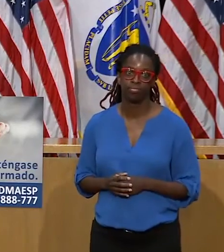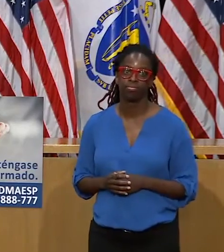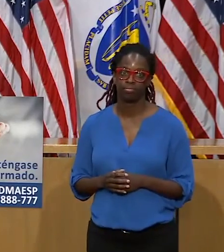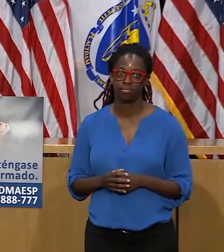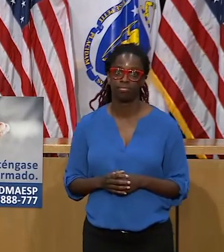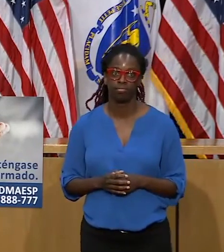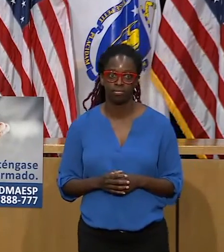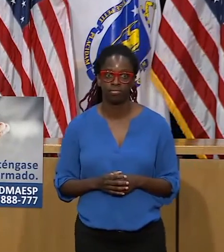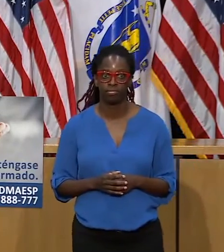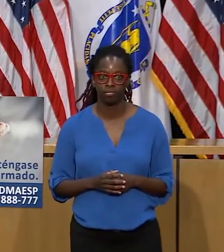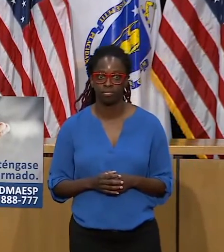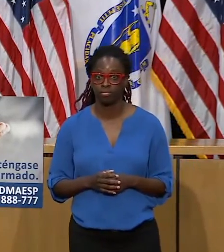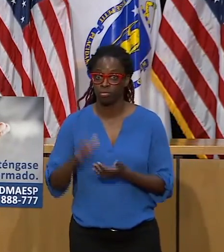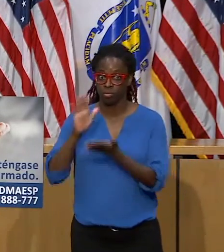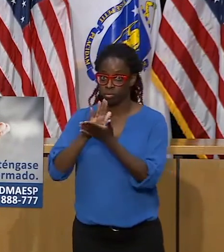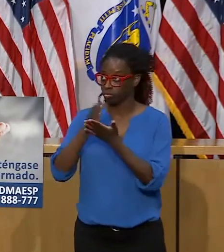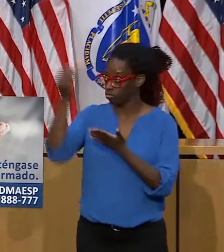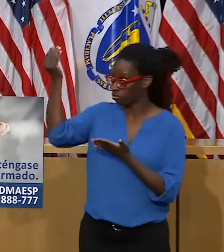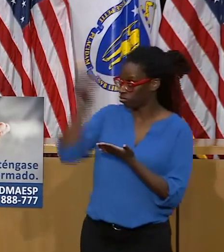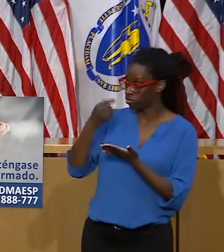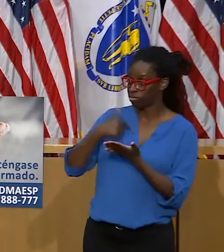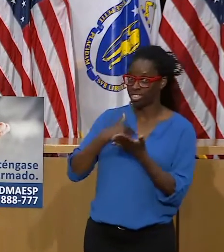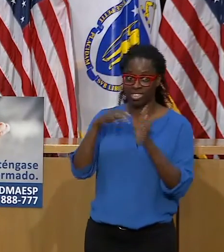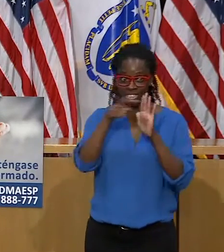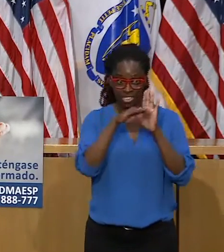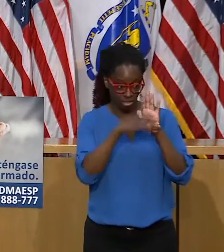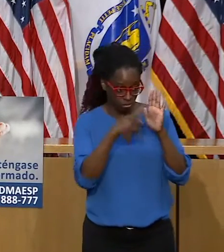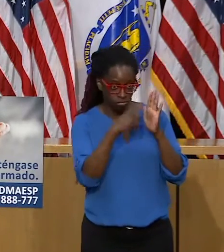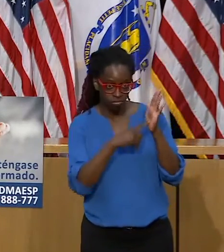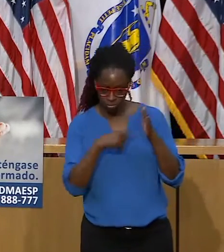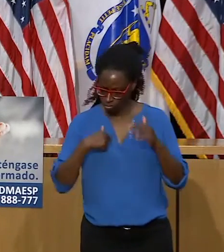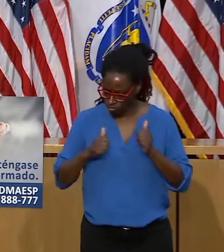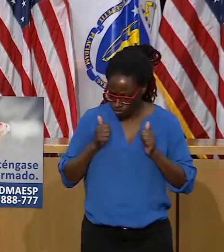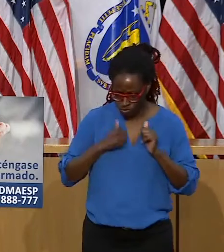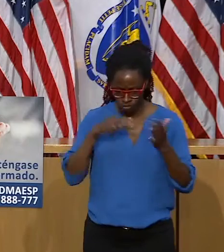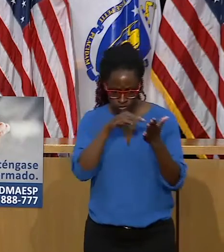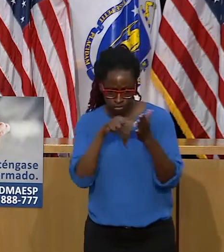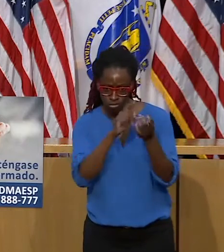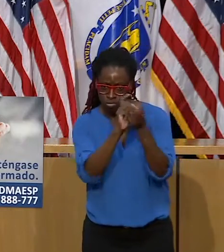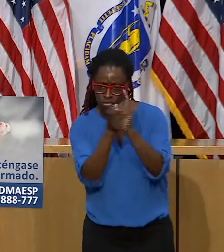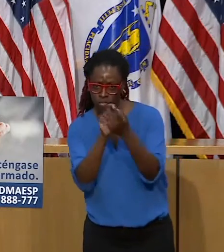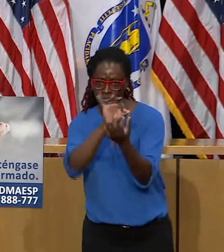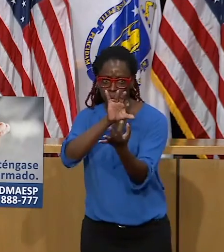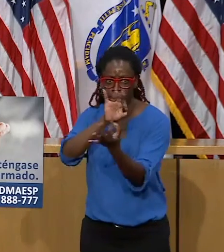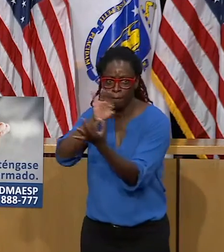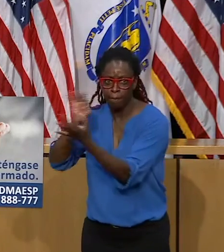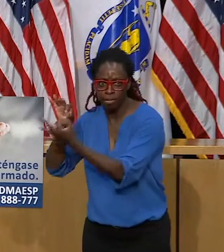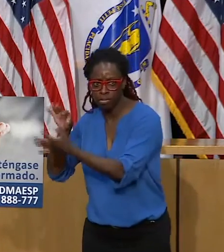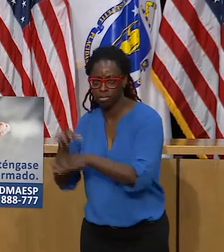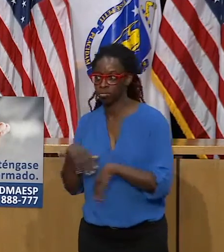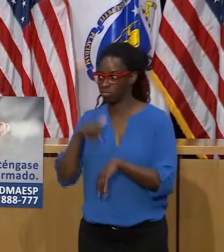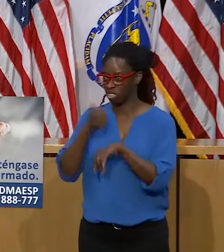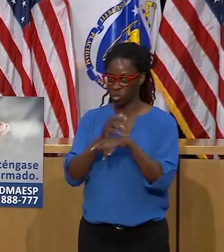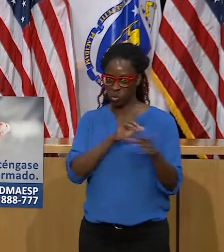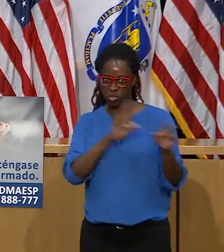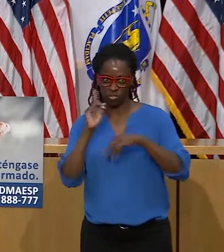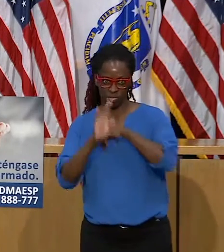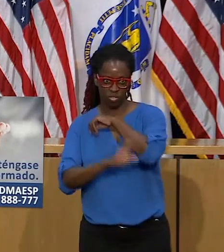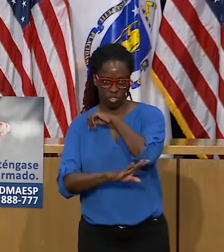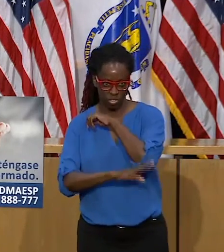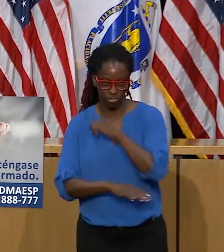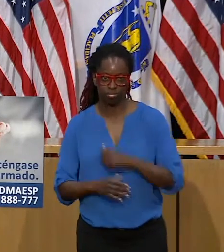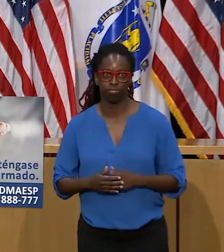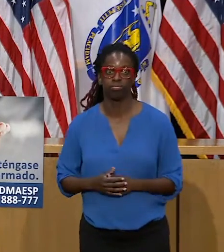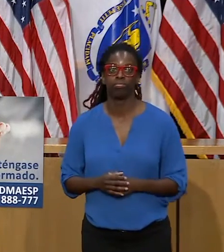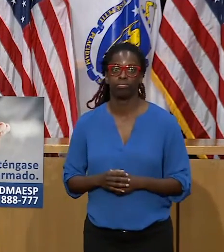with implementing many of these recommendations, and that's why we're making available approximately $200 million in additional funding